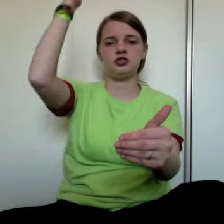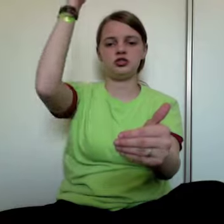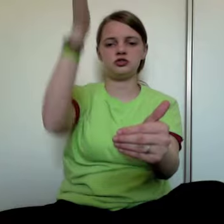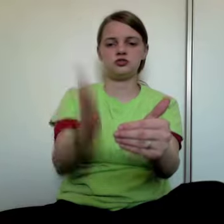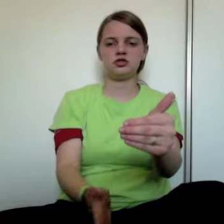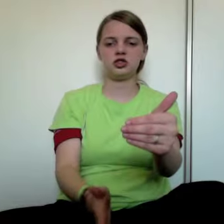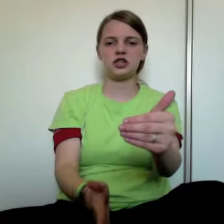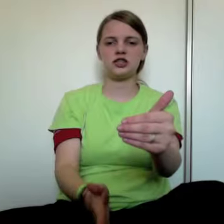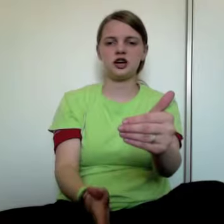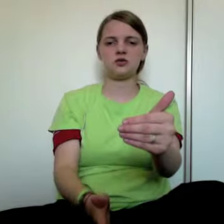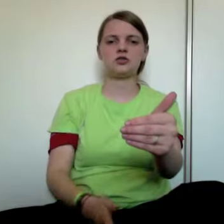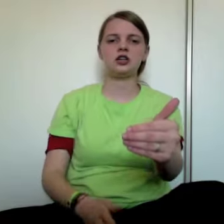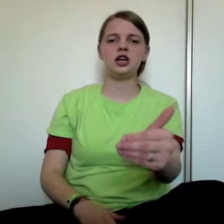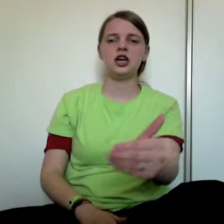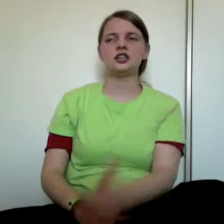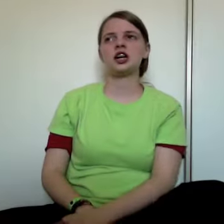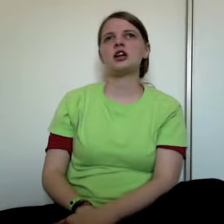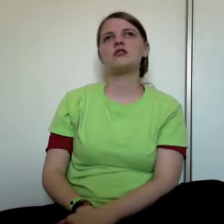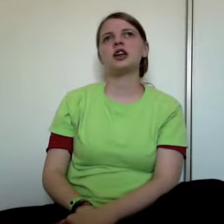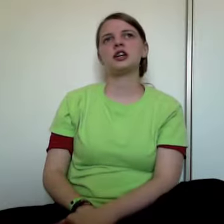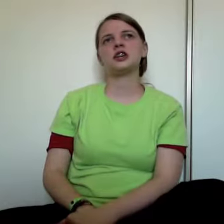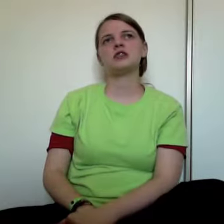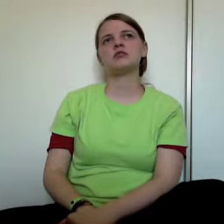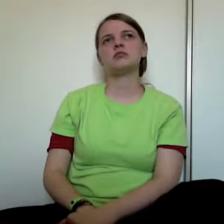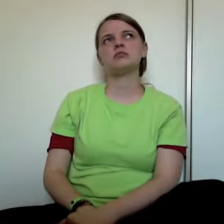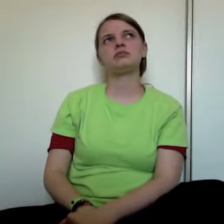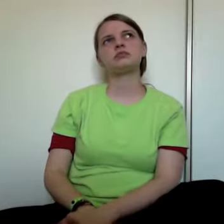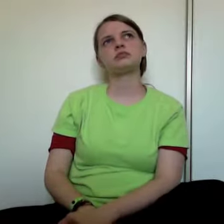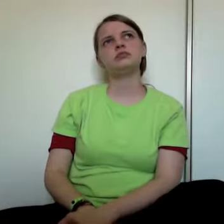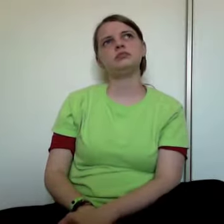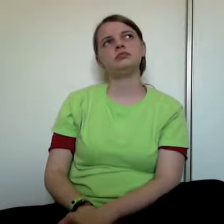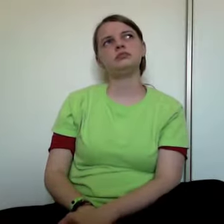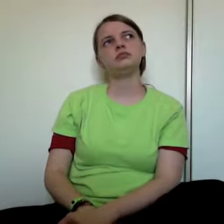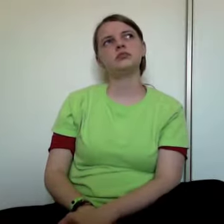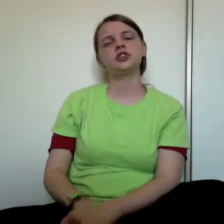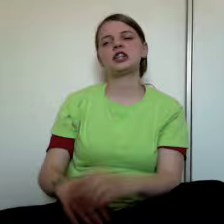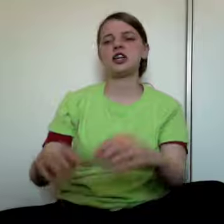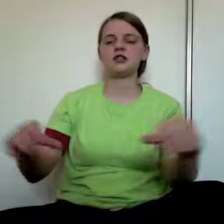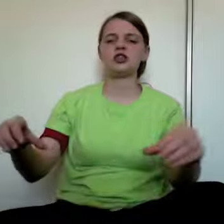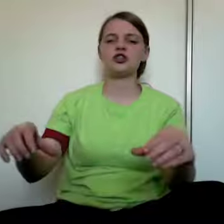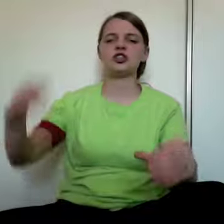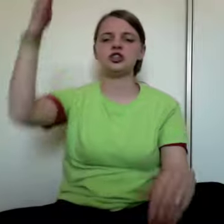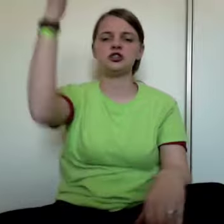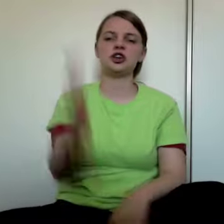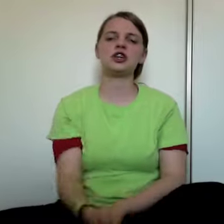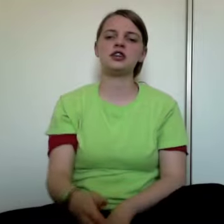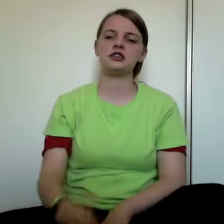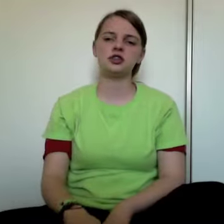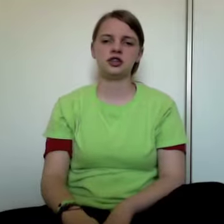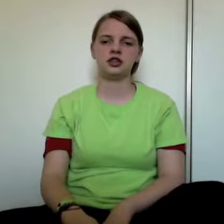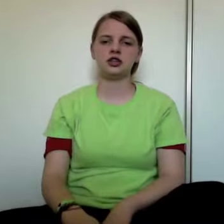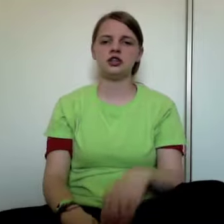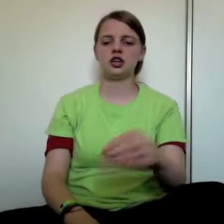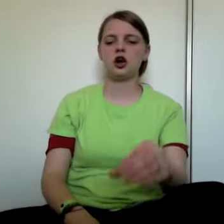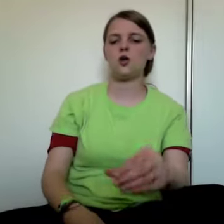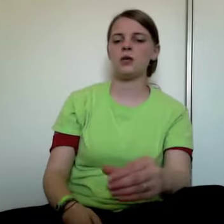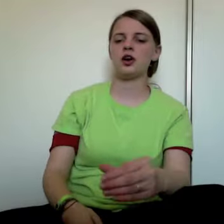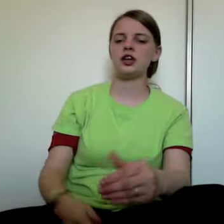just sliced down. It's kind of like, it's like you have a sausage and you're cutting it. You're like, oh, I want it